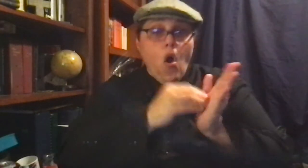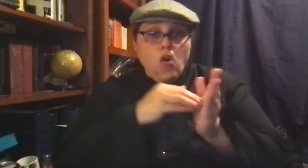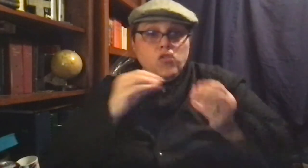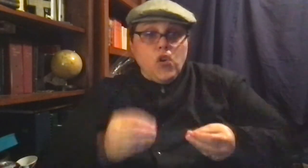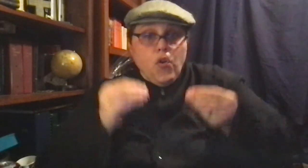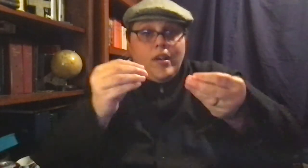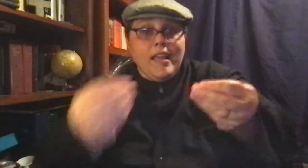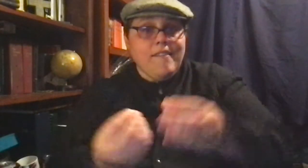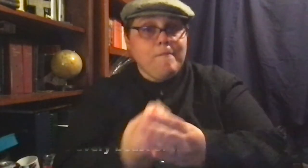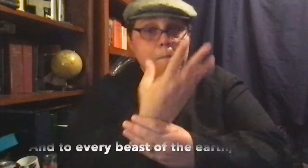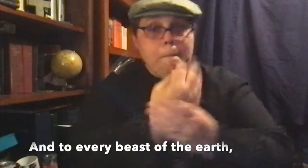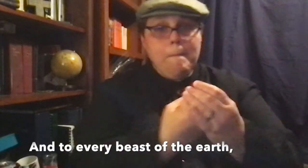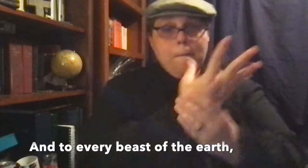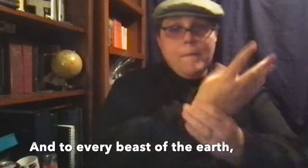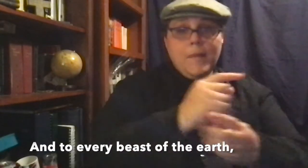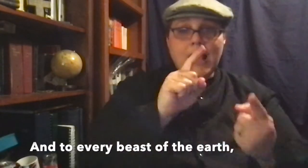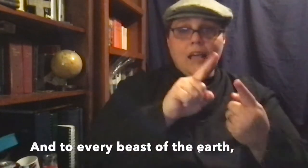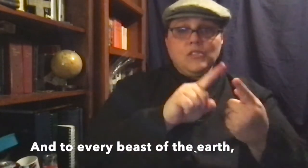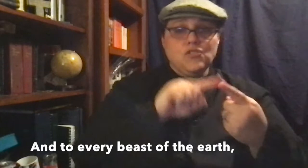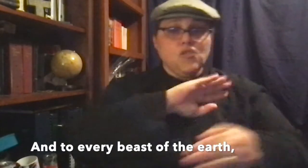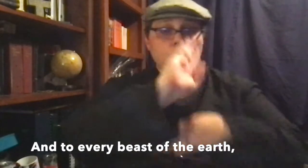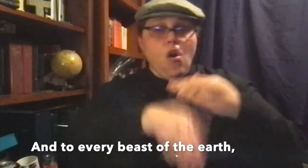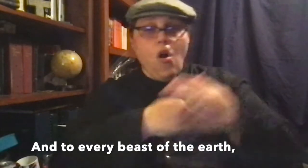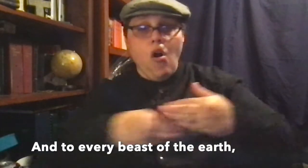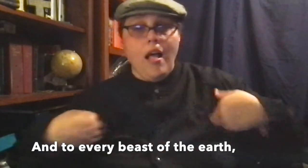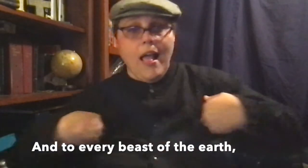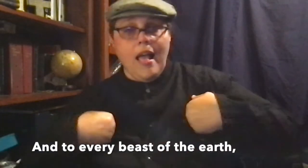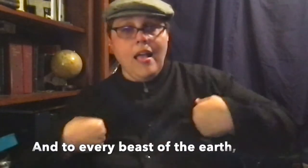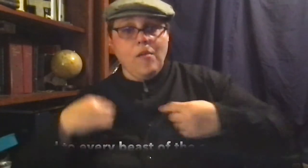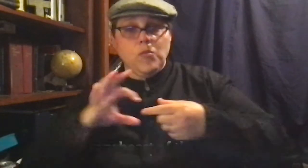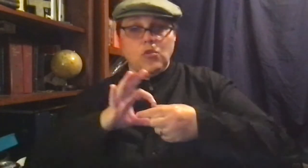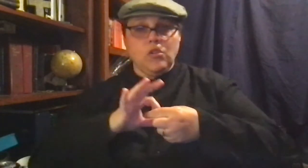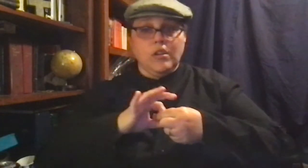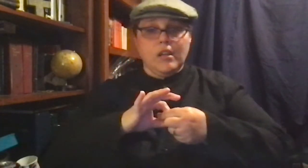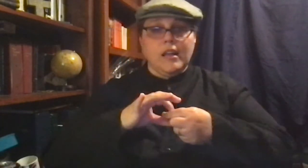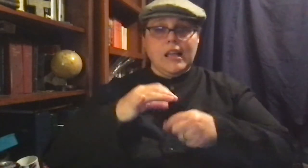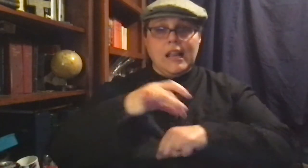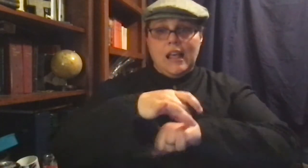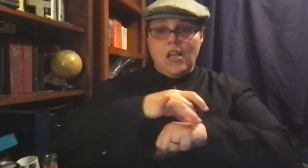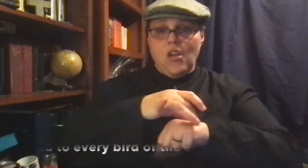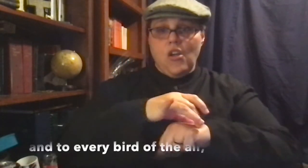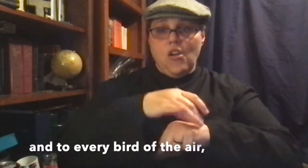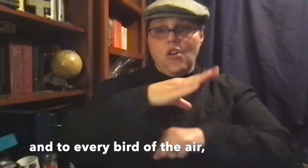And to every beast of the earth, and to every bird of the air,